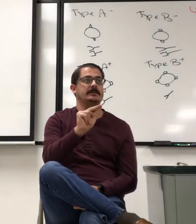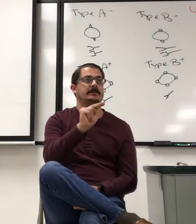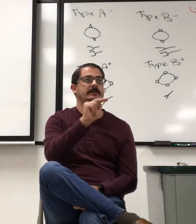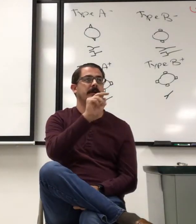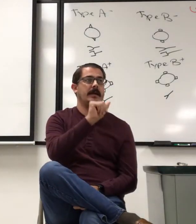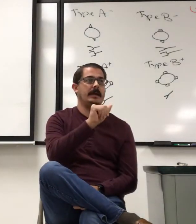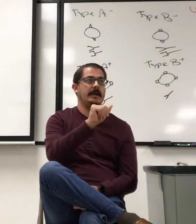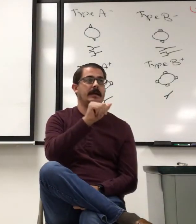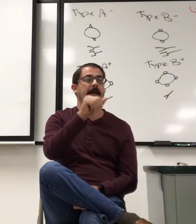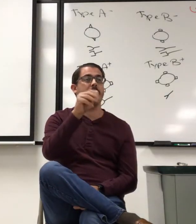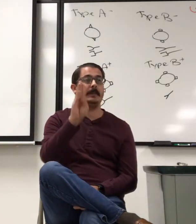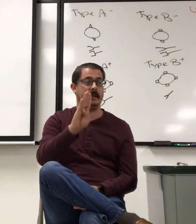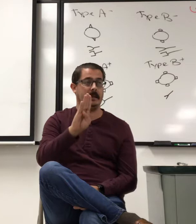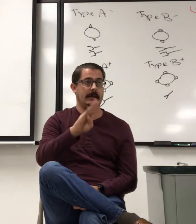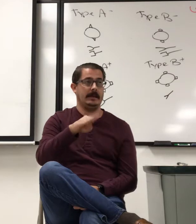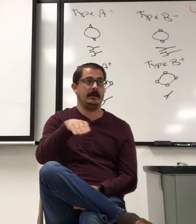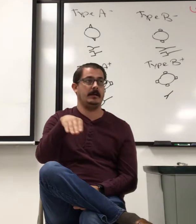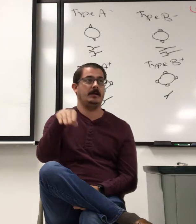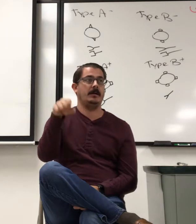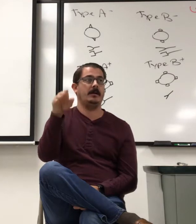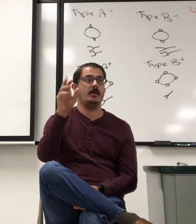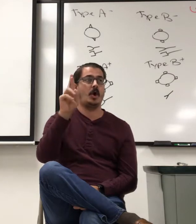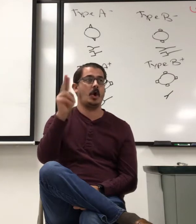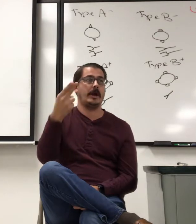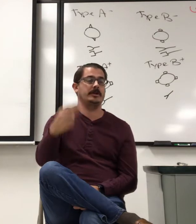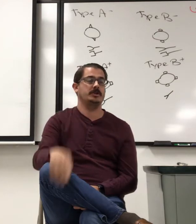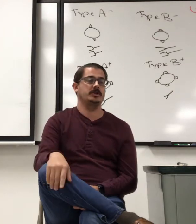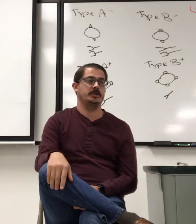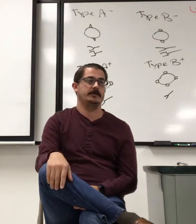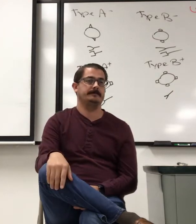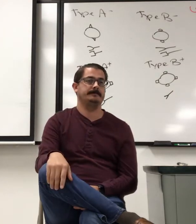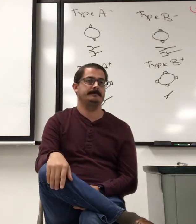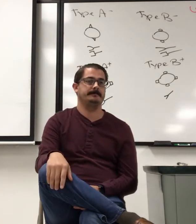A, B, or RH.